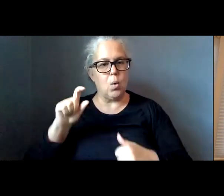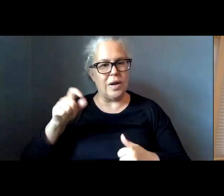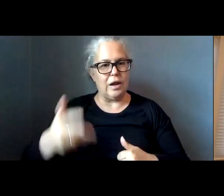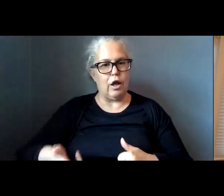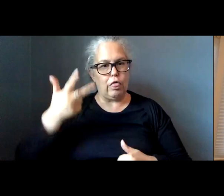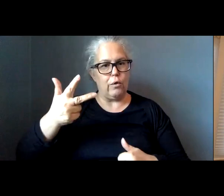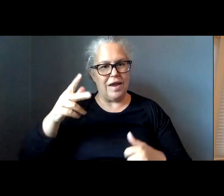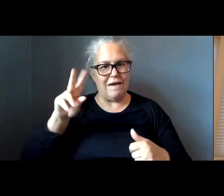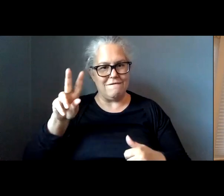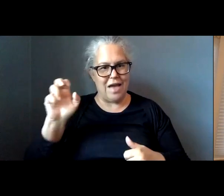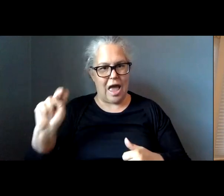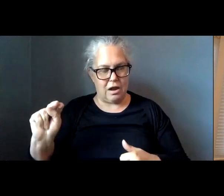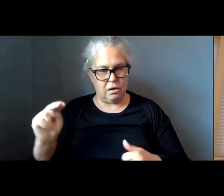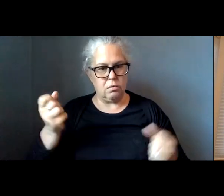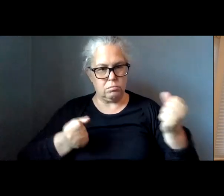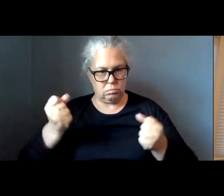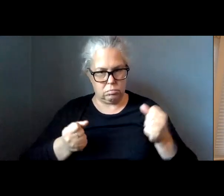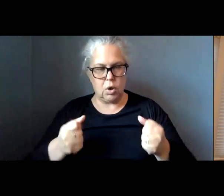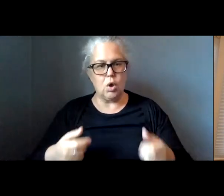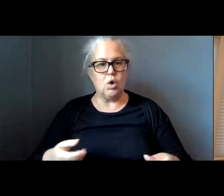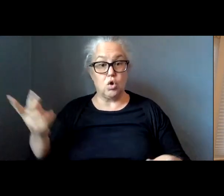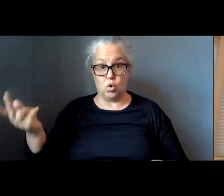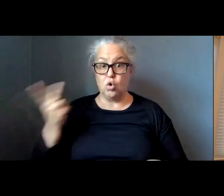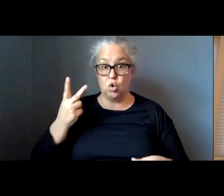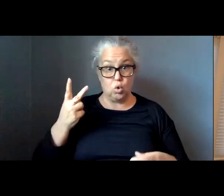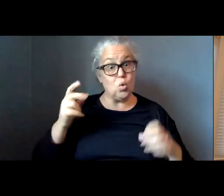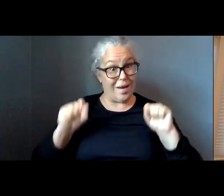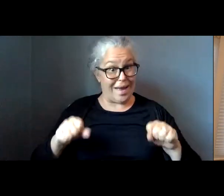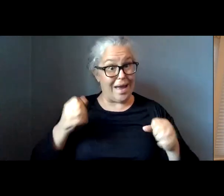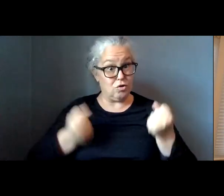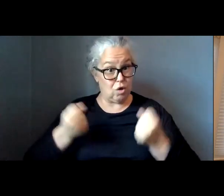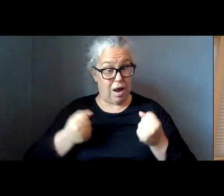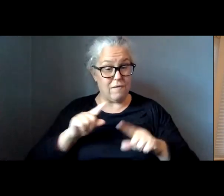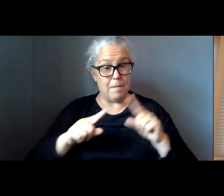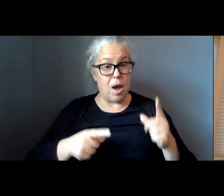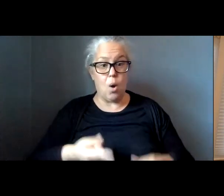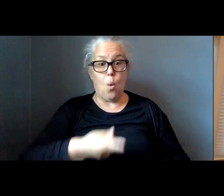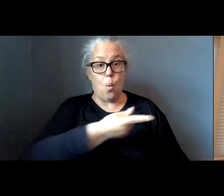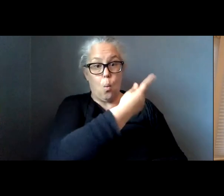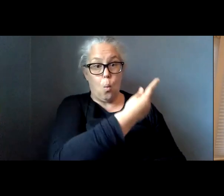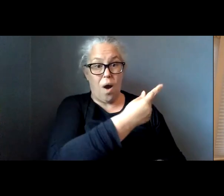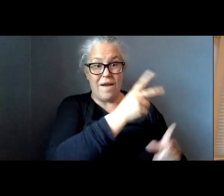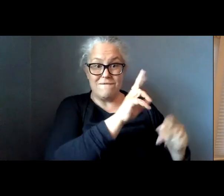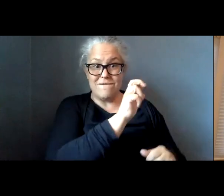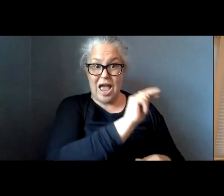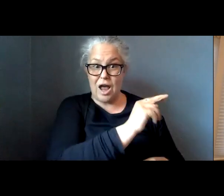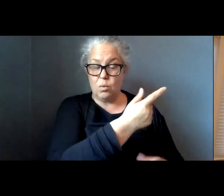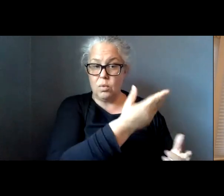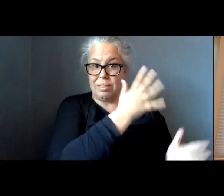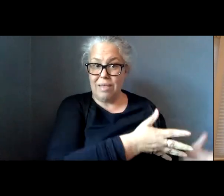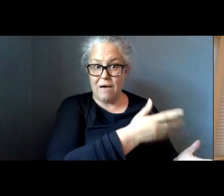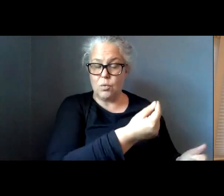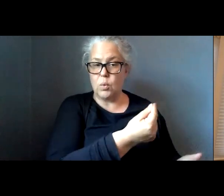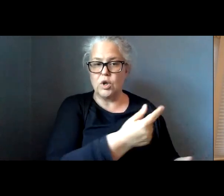group. So there were two of us who could drive, and we had an extra van. What to do? So since Dee Dee was